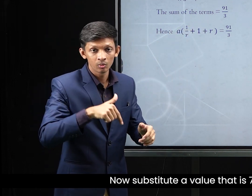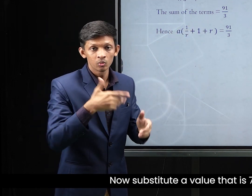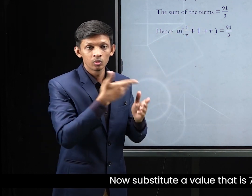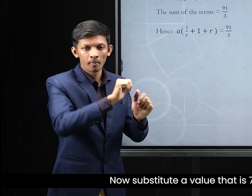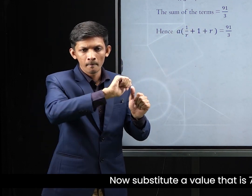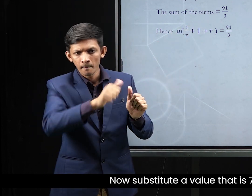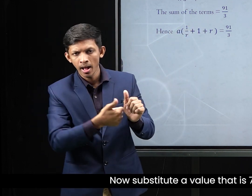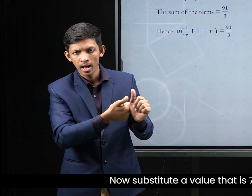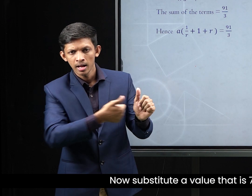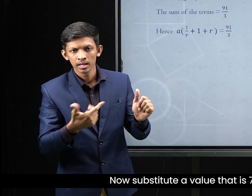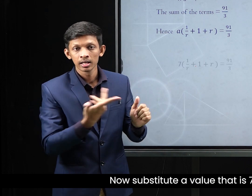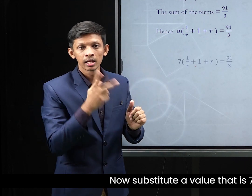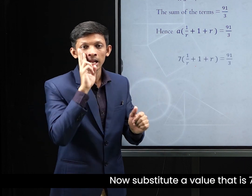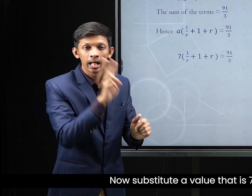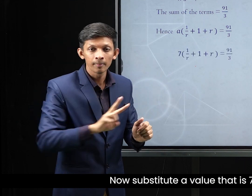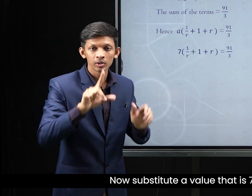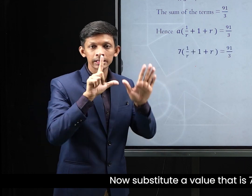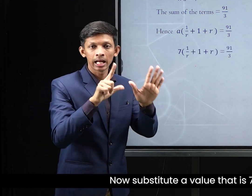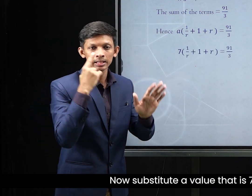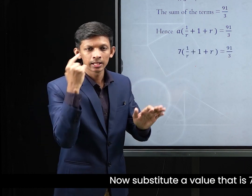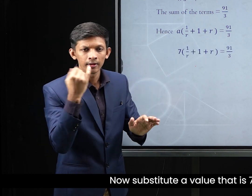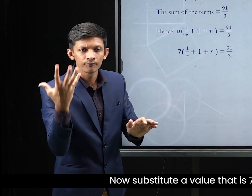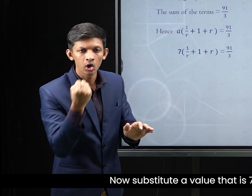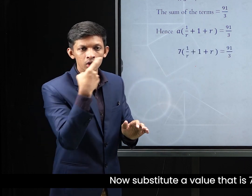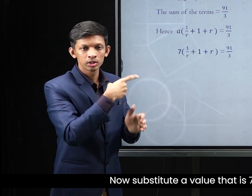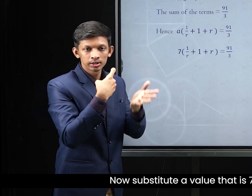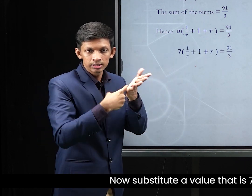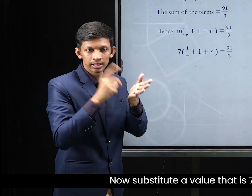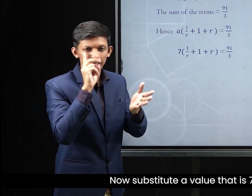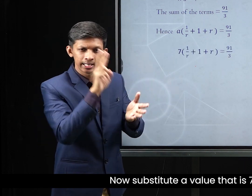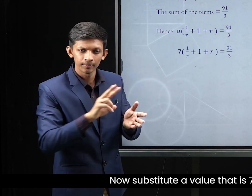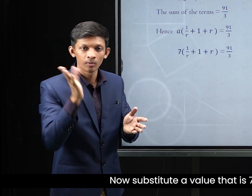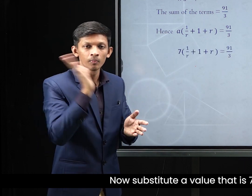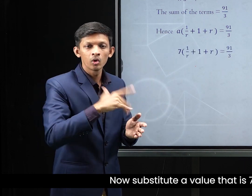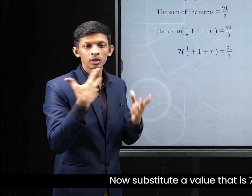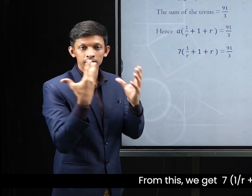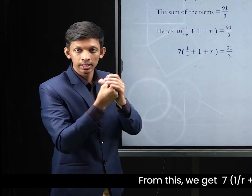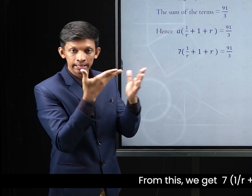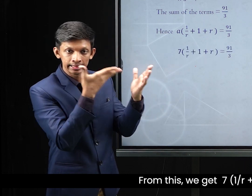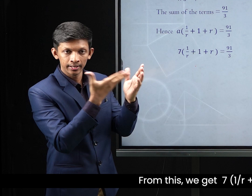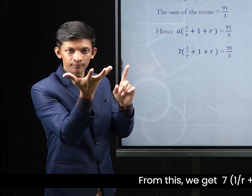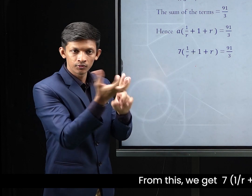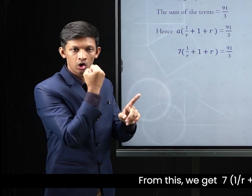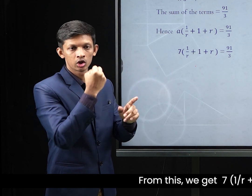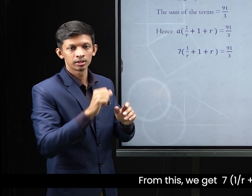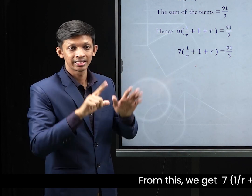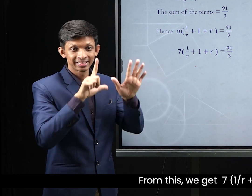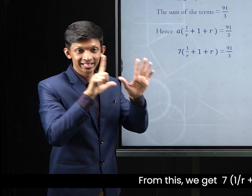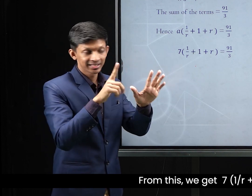Now substitute a value, that is 7, to find r value. From this we get 7 into